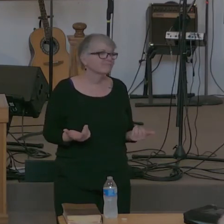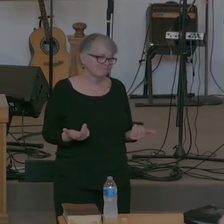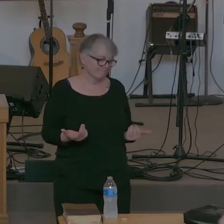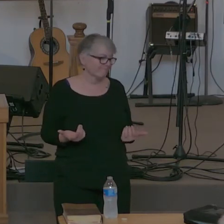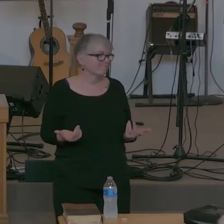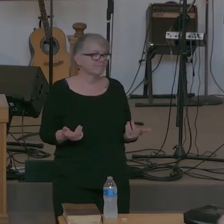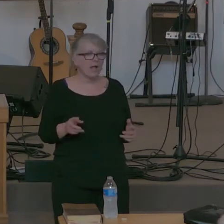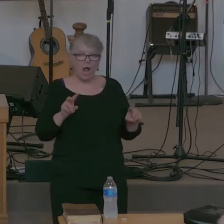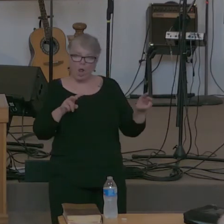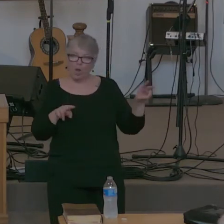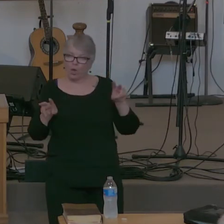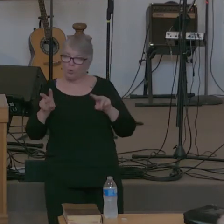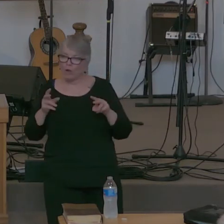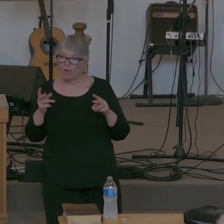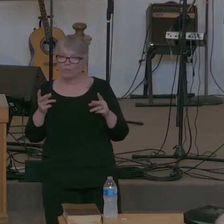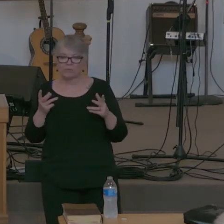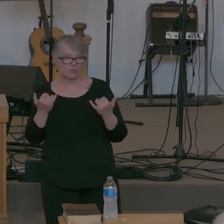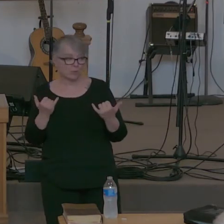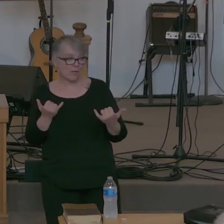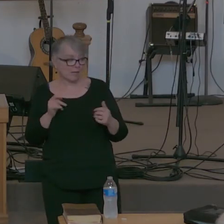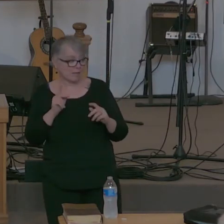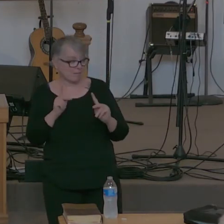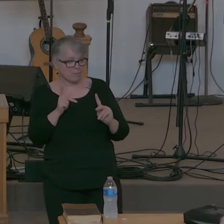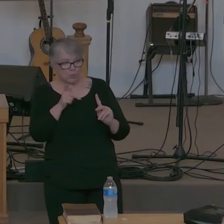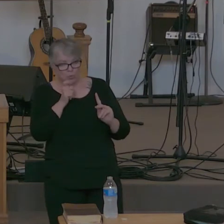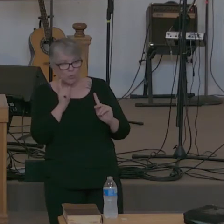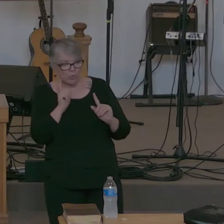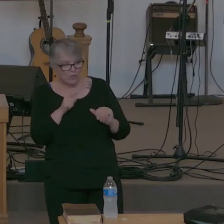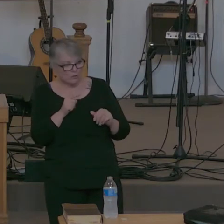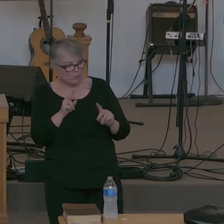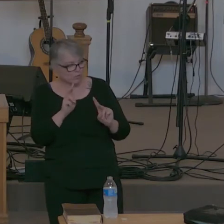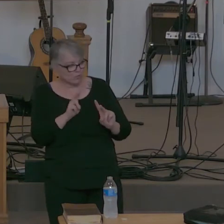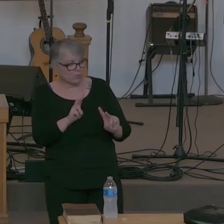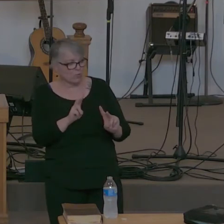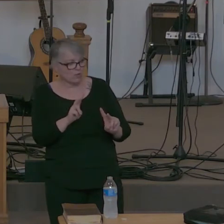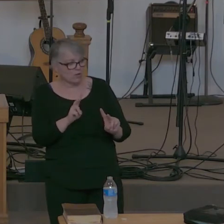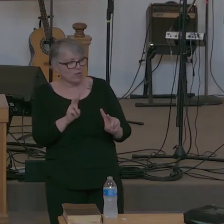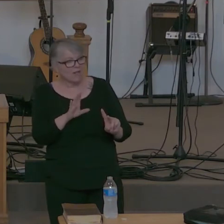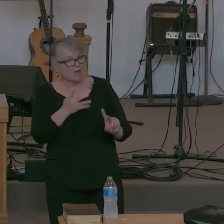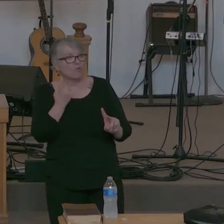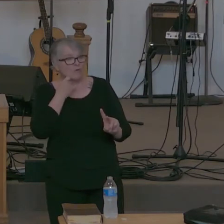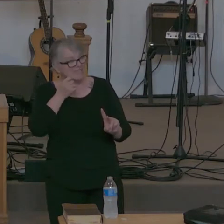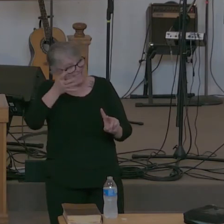I look at the crew today that was there and they lost dad here a little while